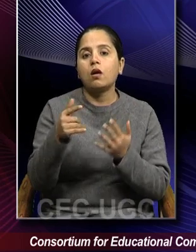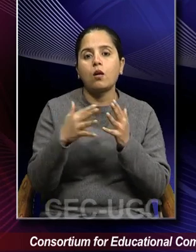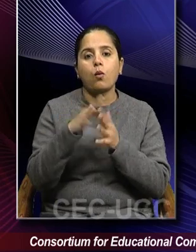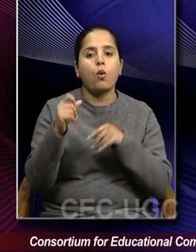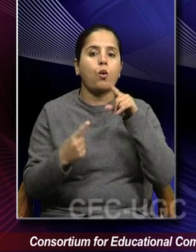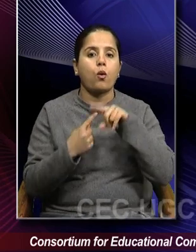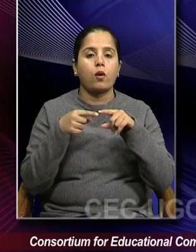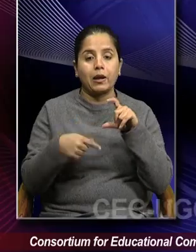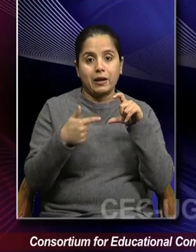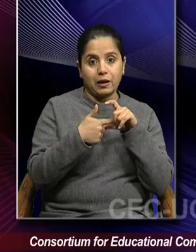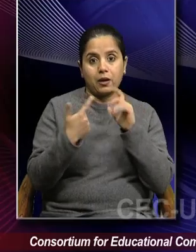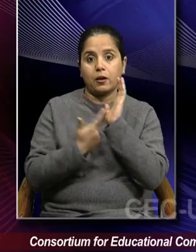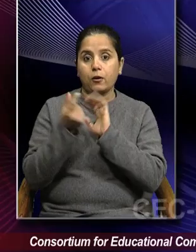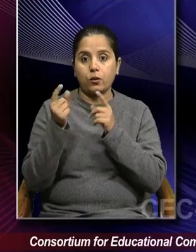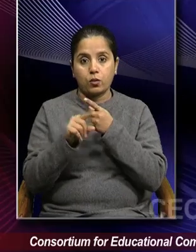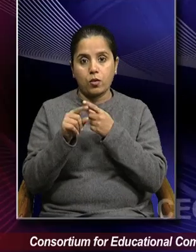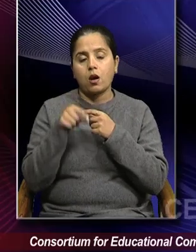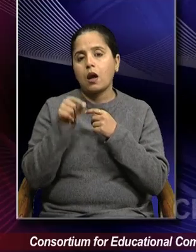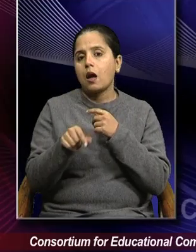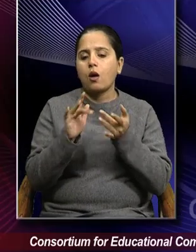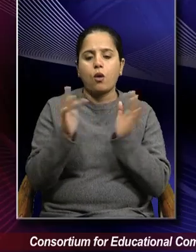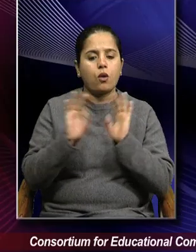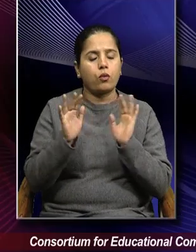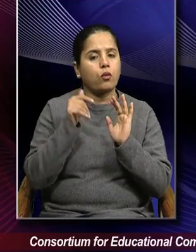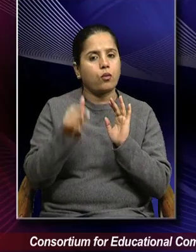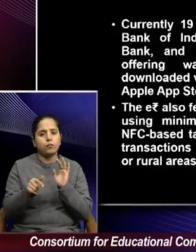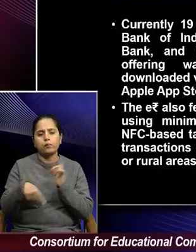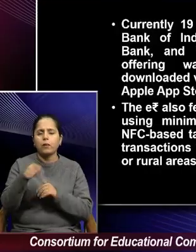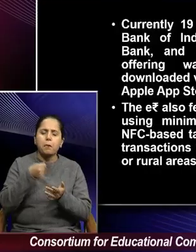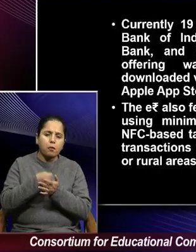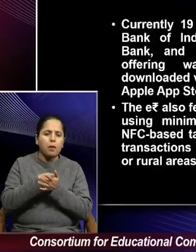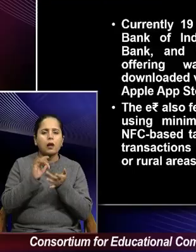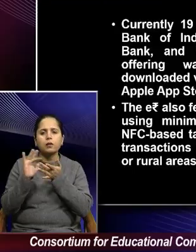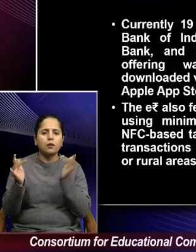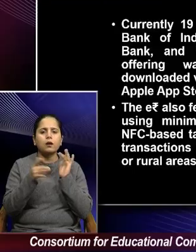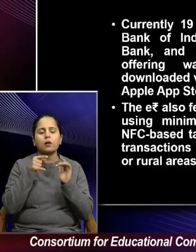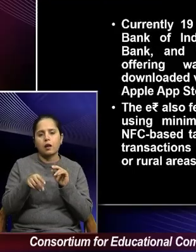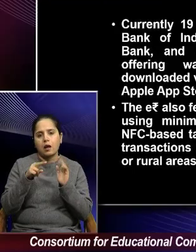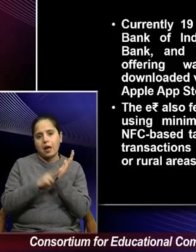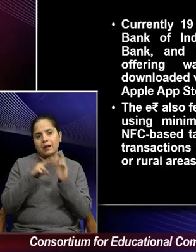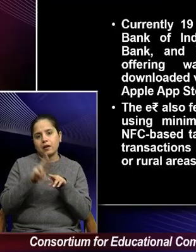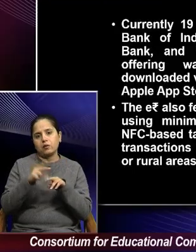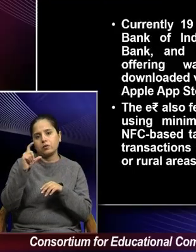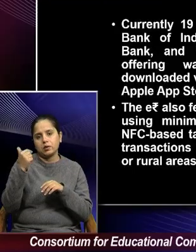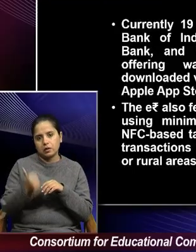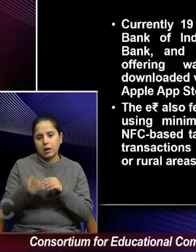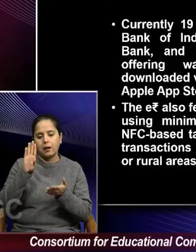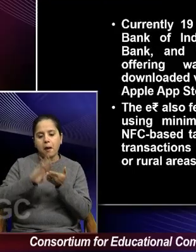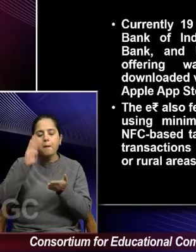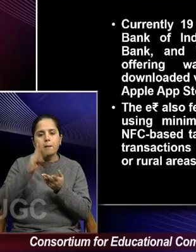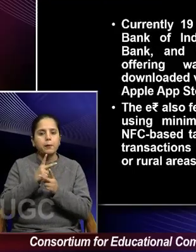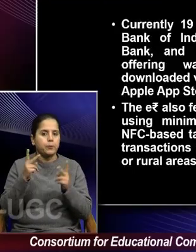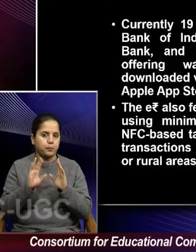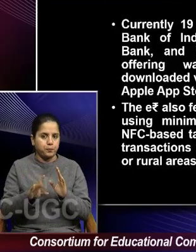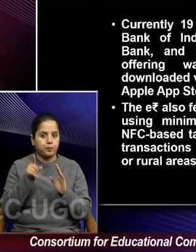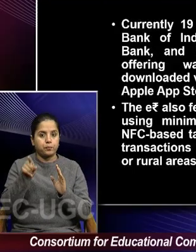this e-rupee also features offline payments using minimal network signals or NFC based tap technology.